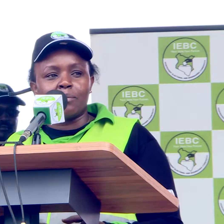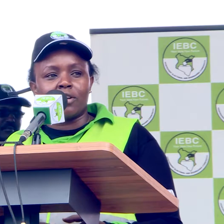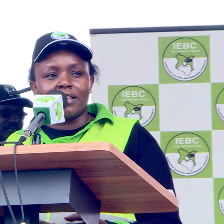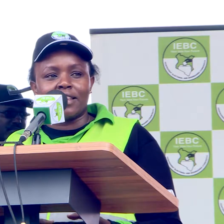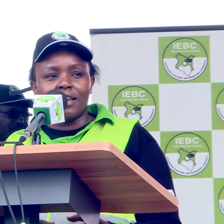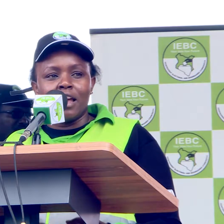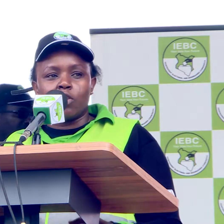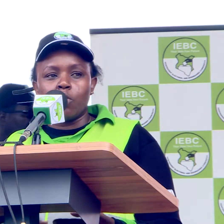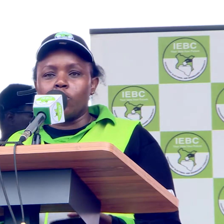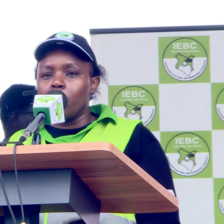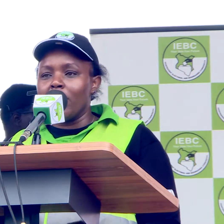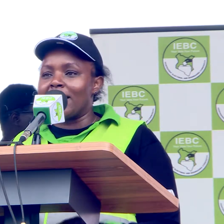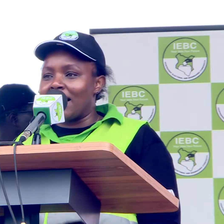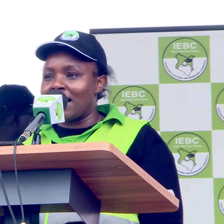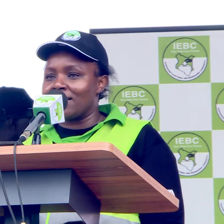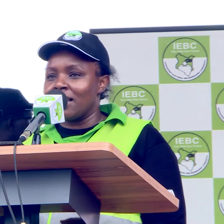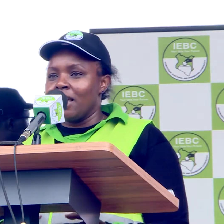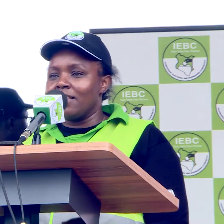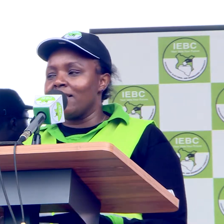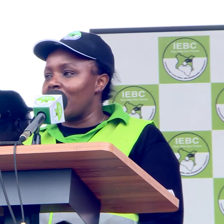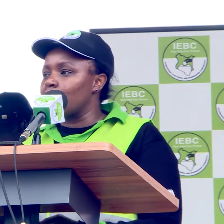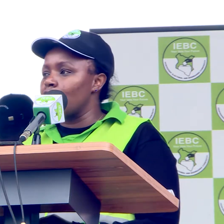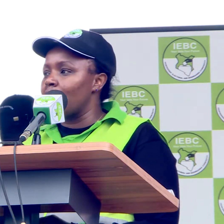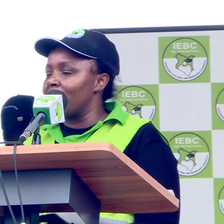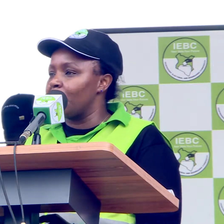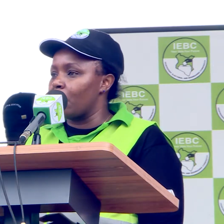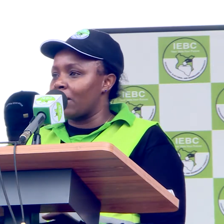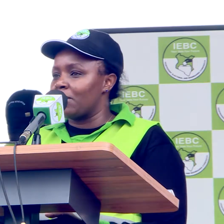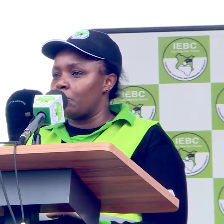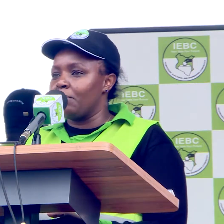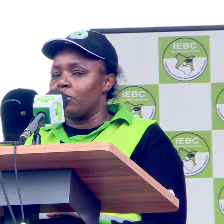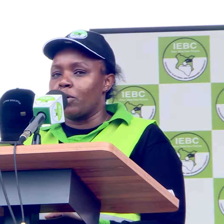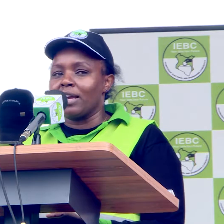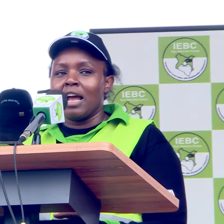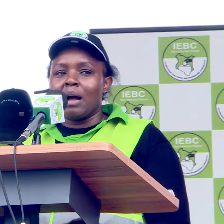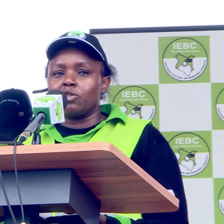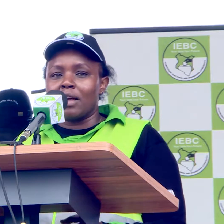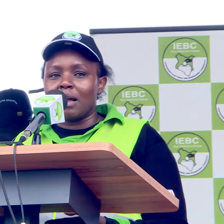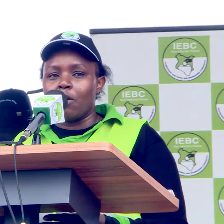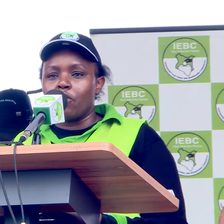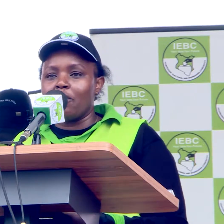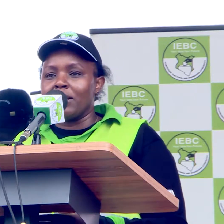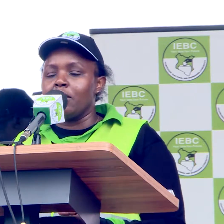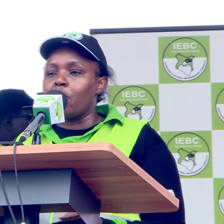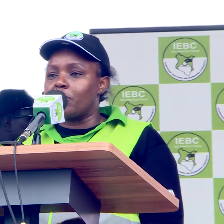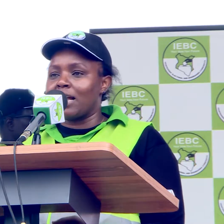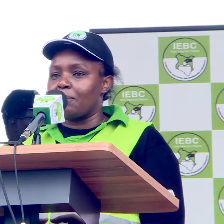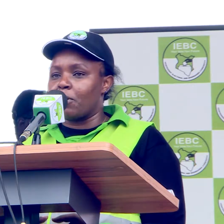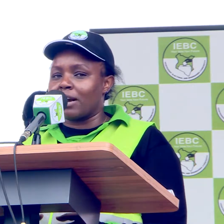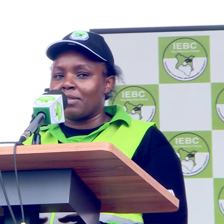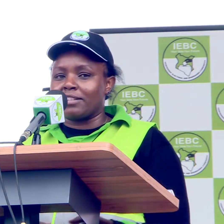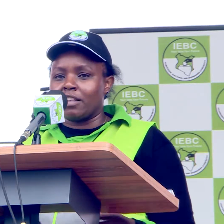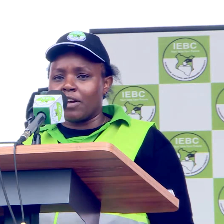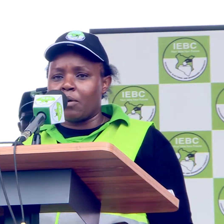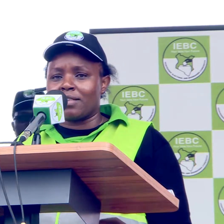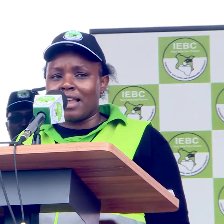strengthen democracy through you and others. This is just one of the many programs that we'll be doing. I'm sure some of you have been involved in other